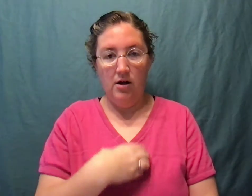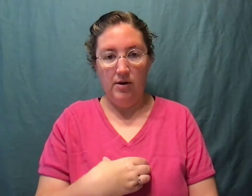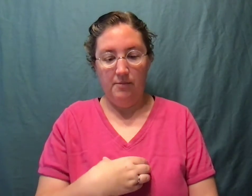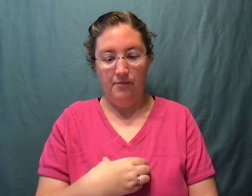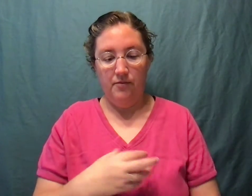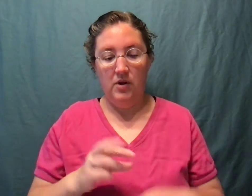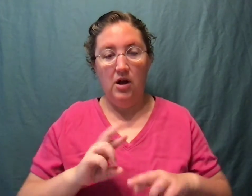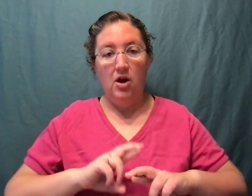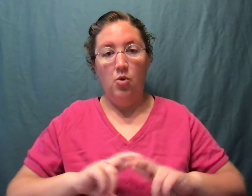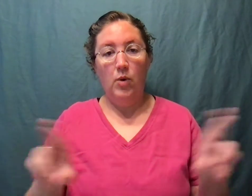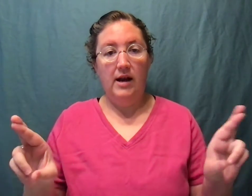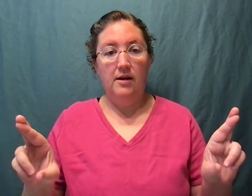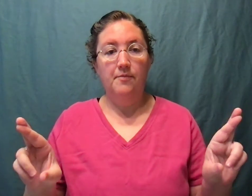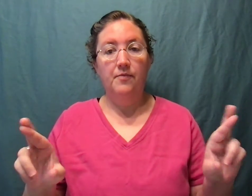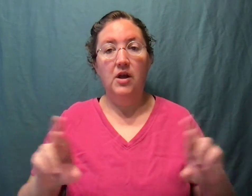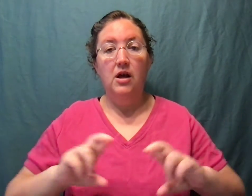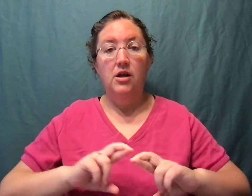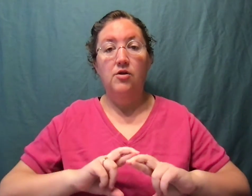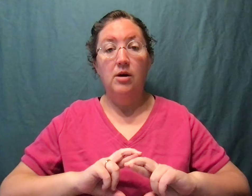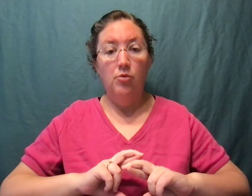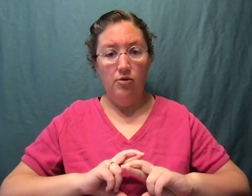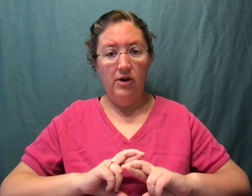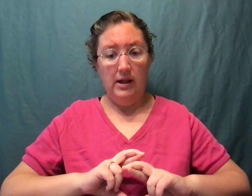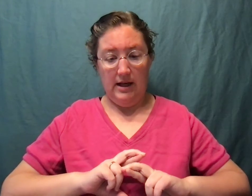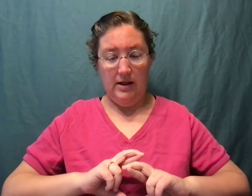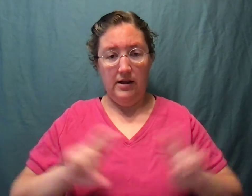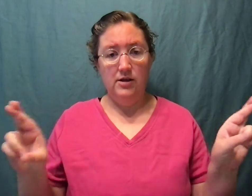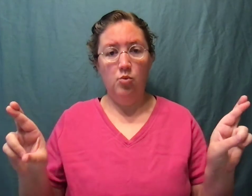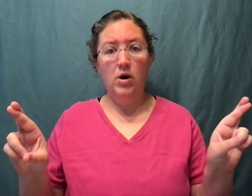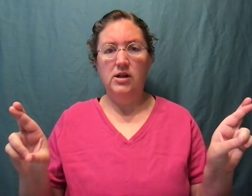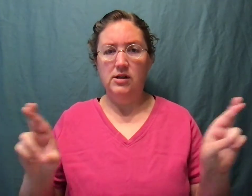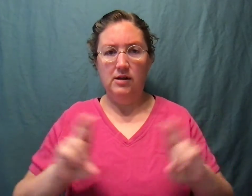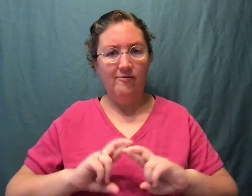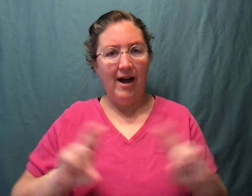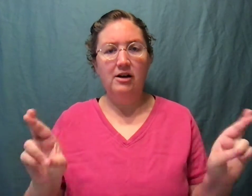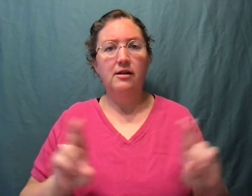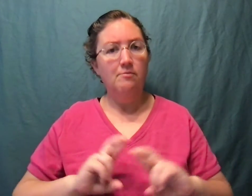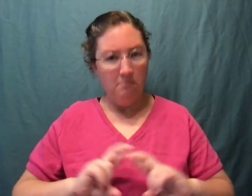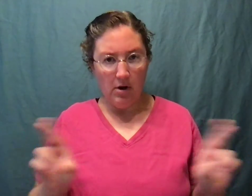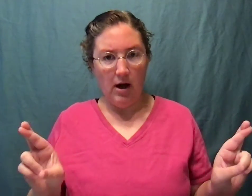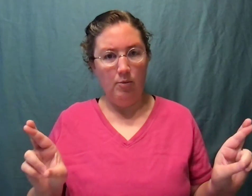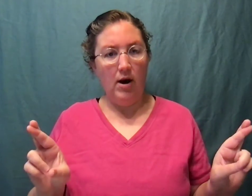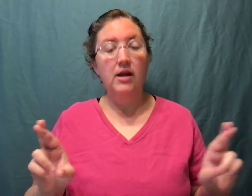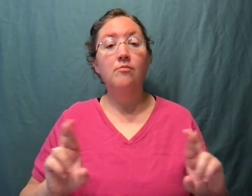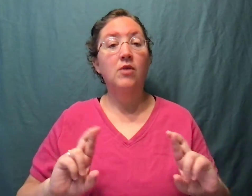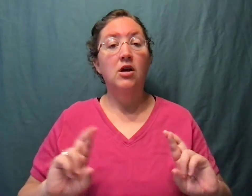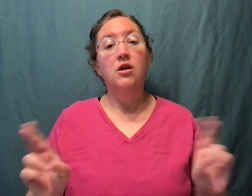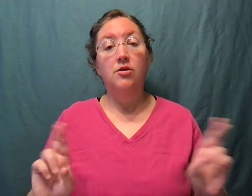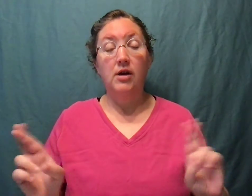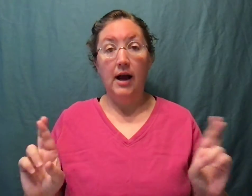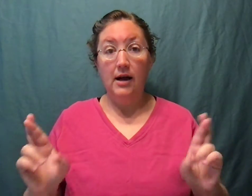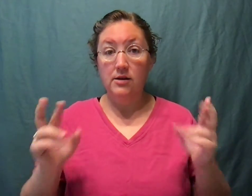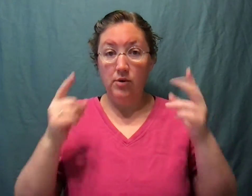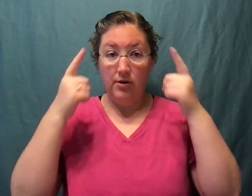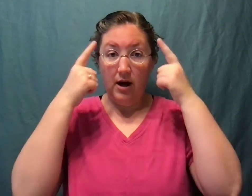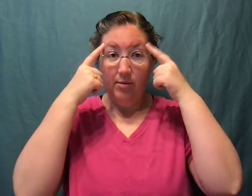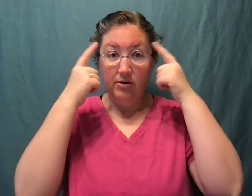Hungry. Ready. You can move it like this once emphatically. I'm ready. You can ask with your eyebrows up